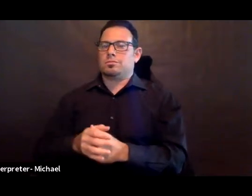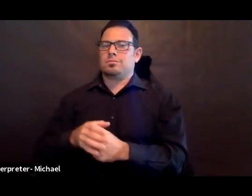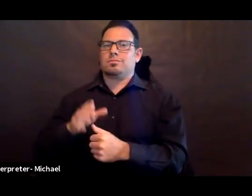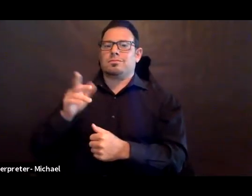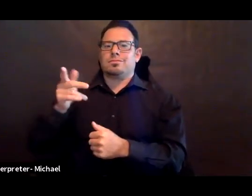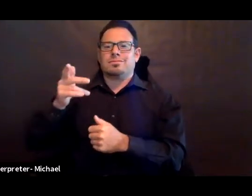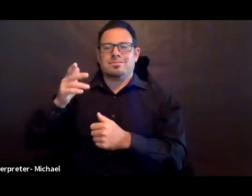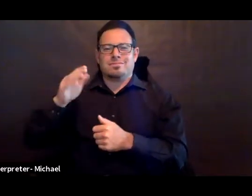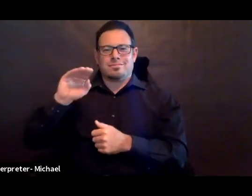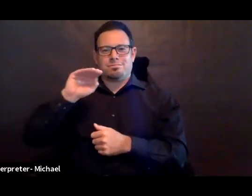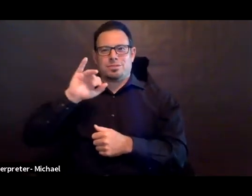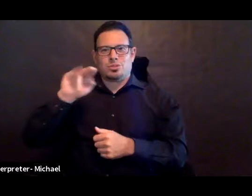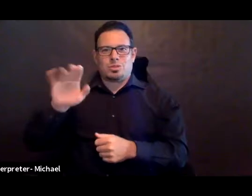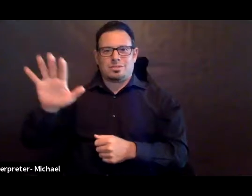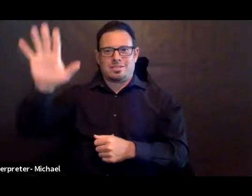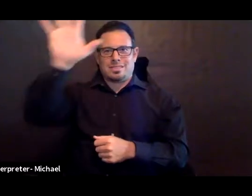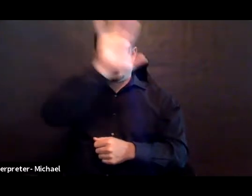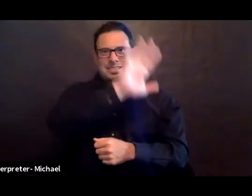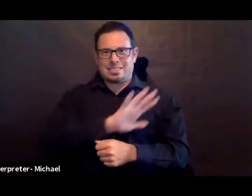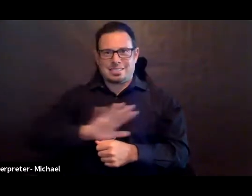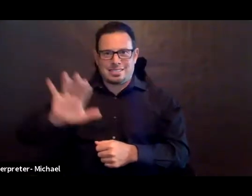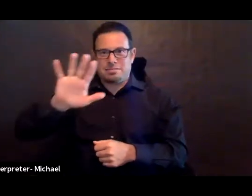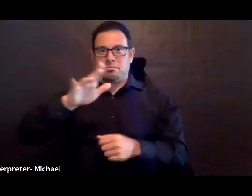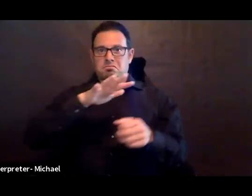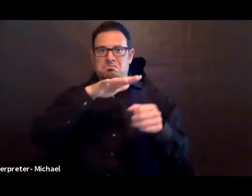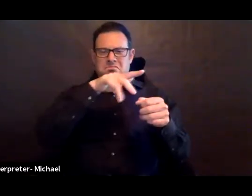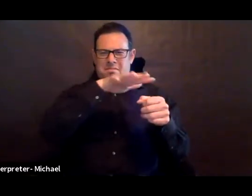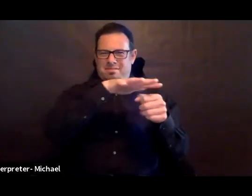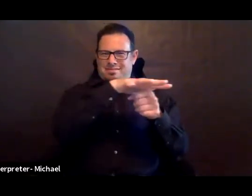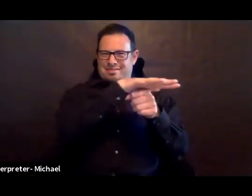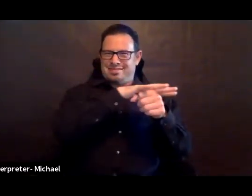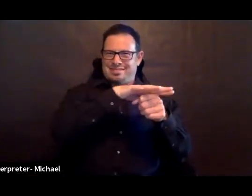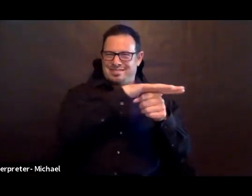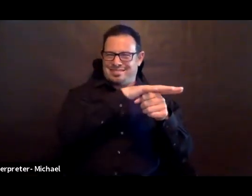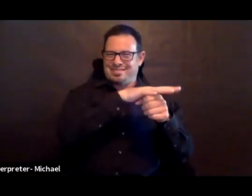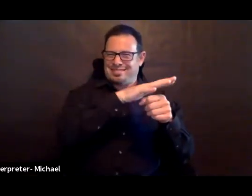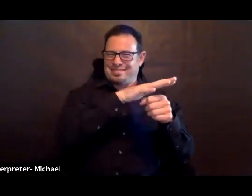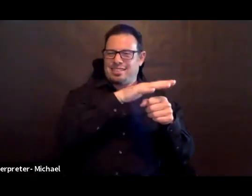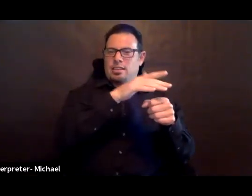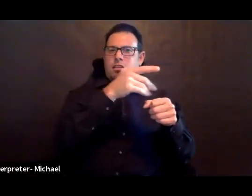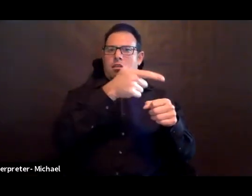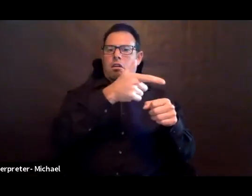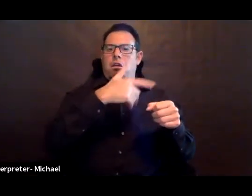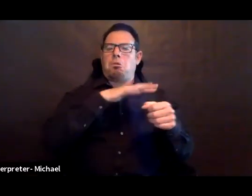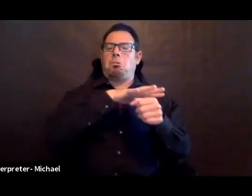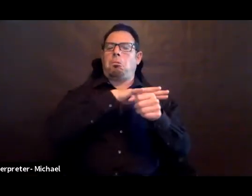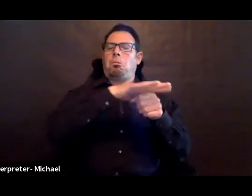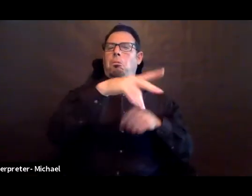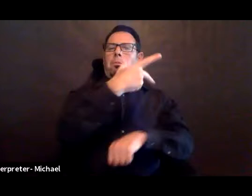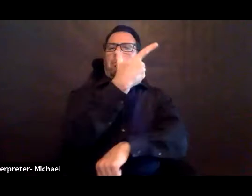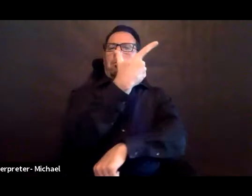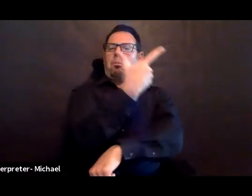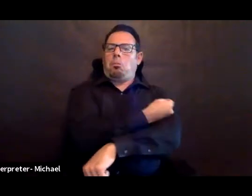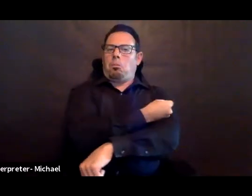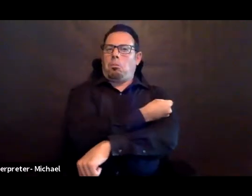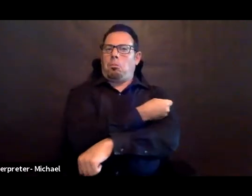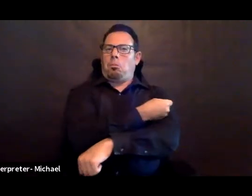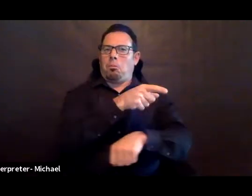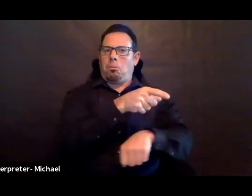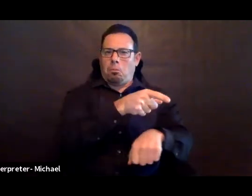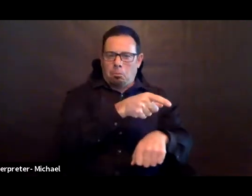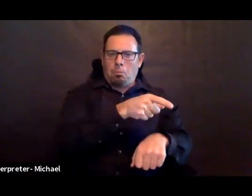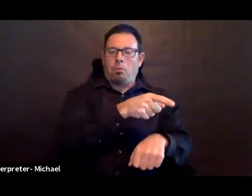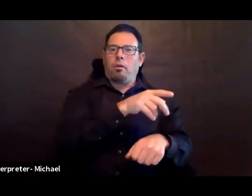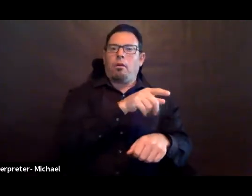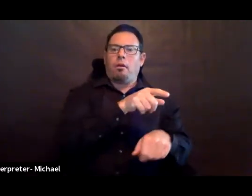case growth across much of the United States and here in Minnesota. And CDC officials have been sharing in their